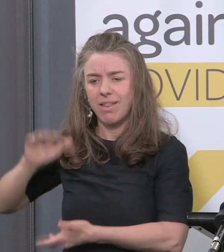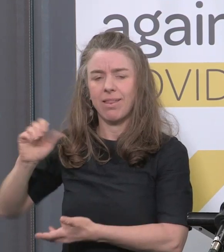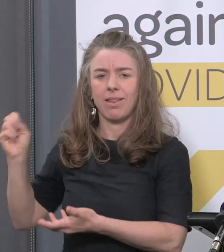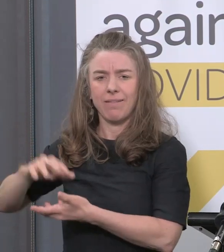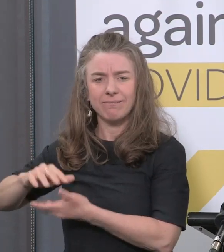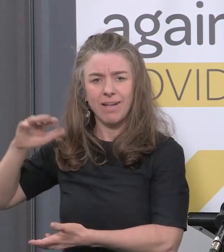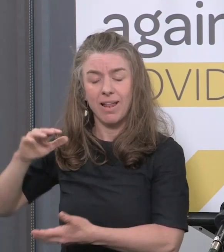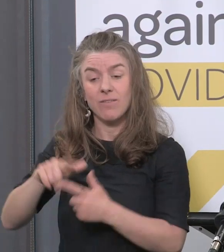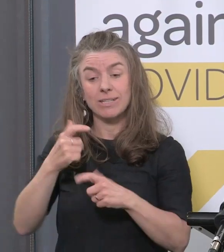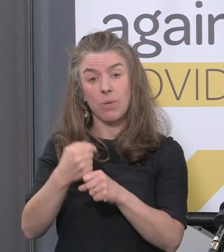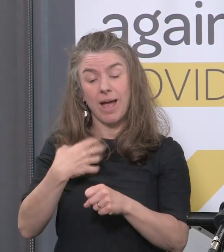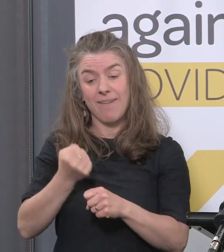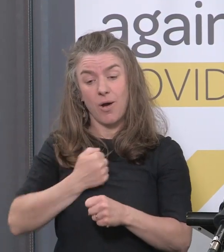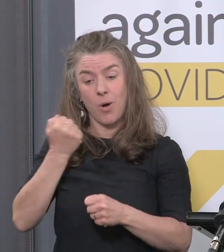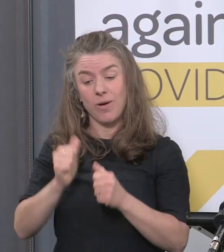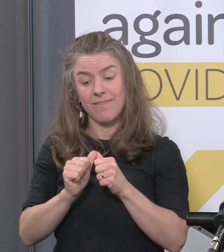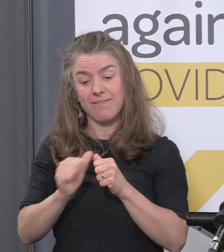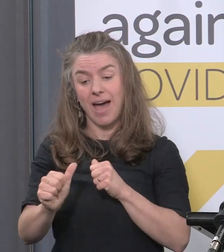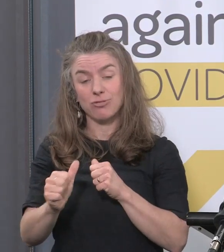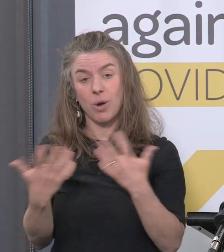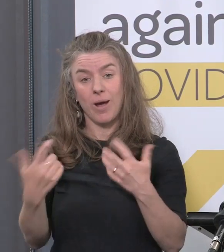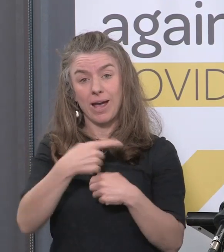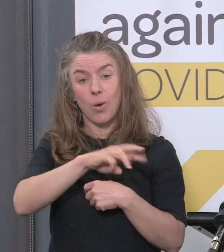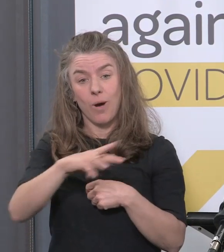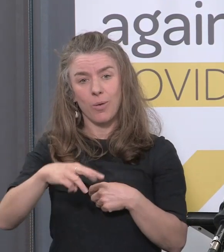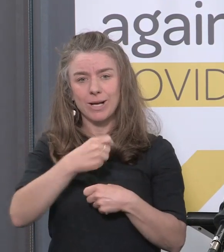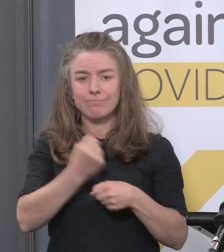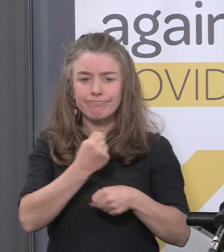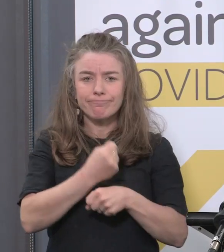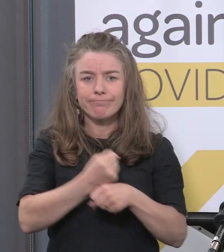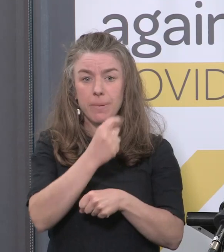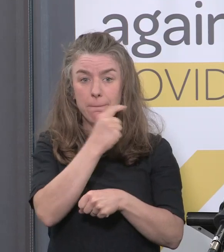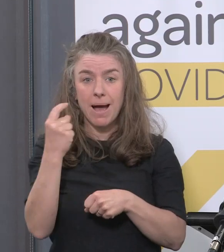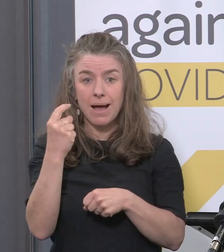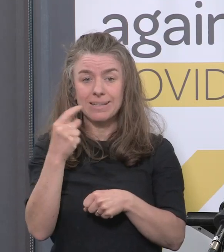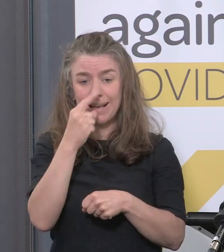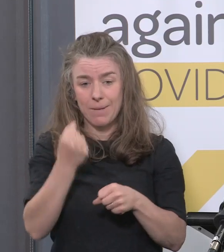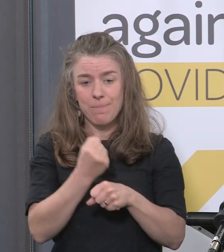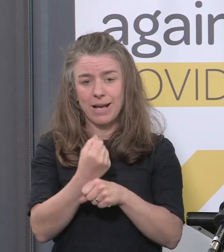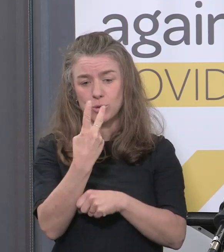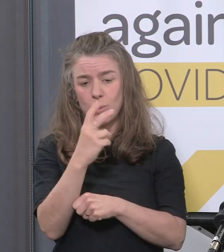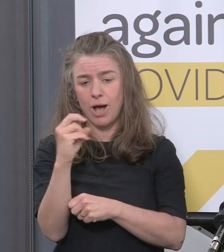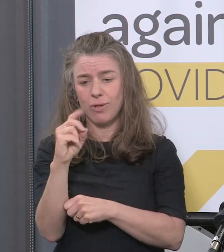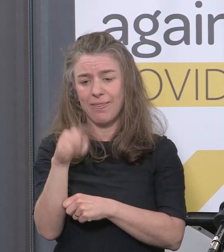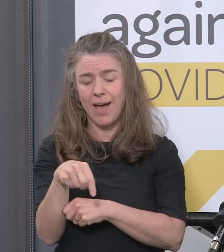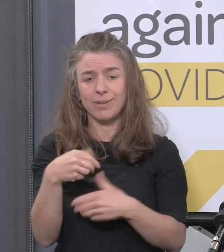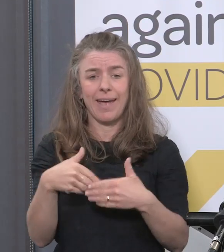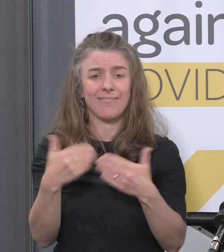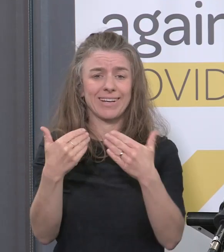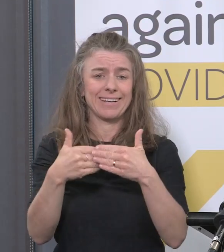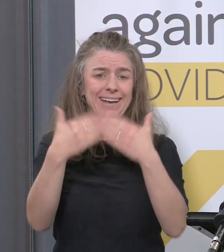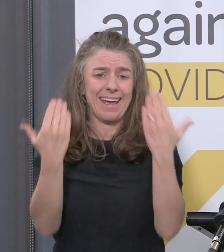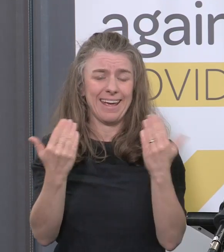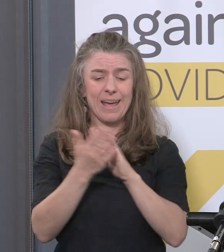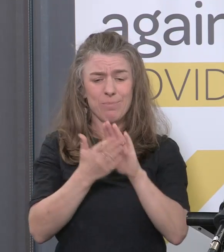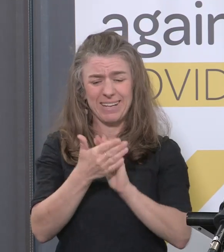own factory in Whanganui that can produce masks at a rate of 200,000 a day. So just to put that in perspective, there are